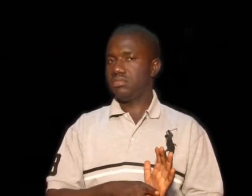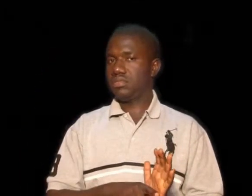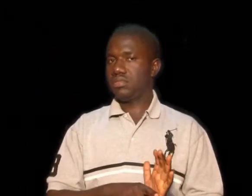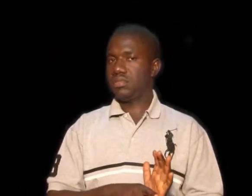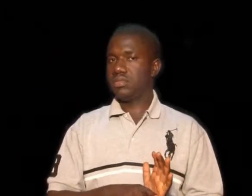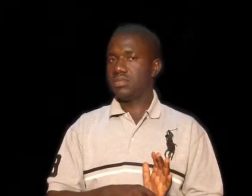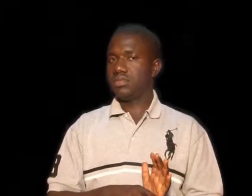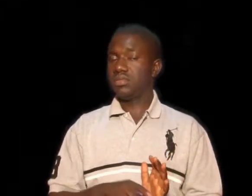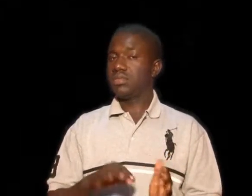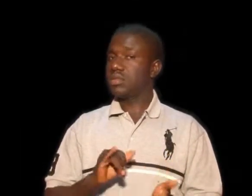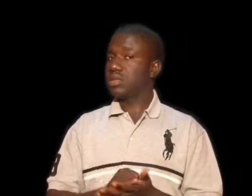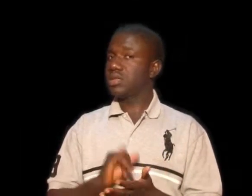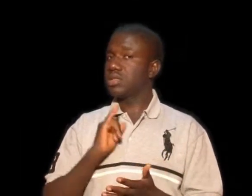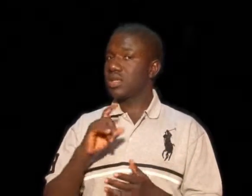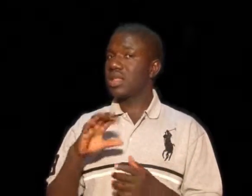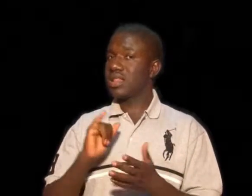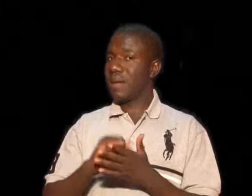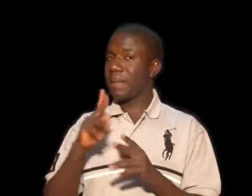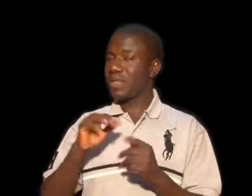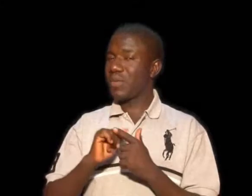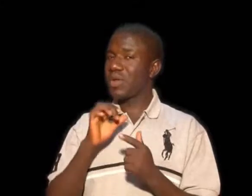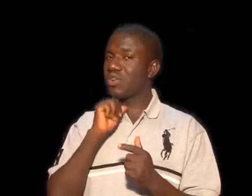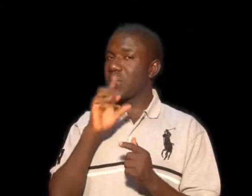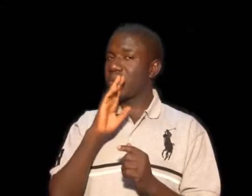Negative terms that imply failure to reach perfection or normality.